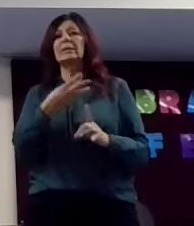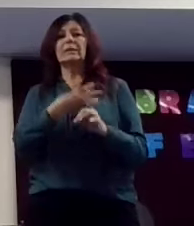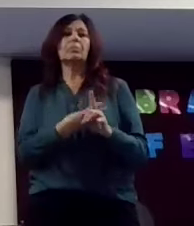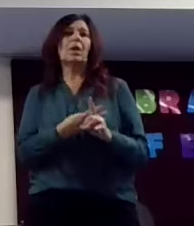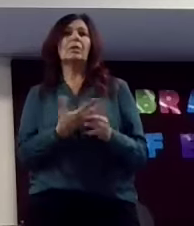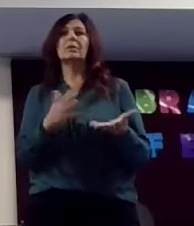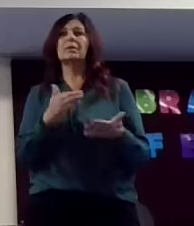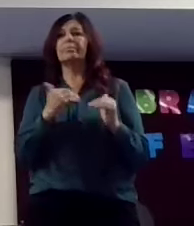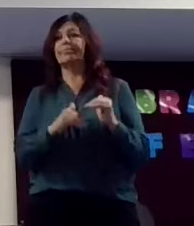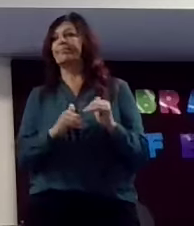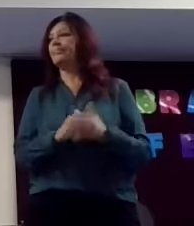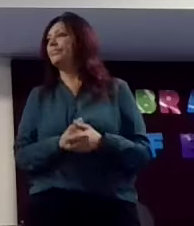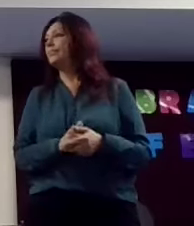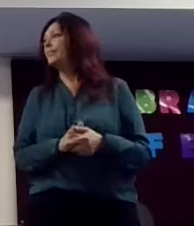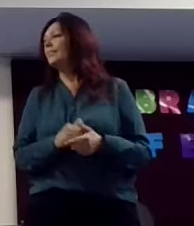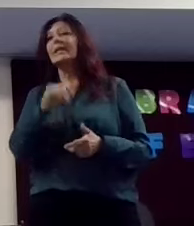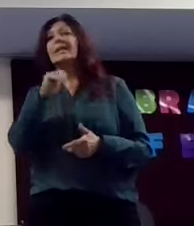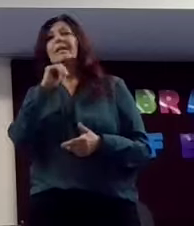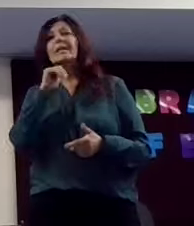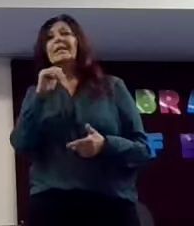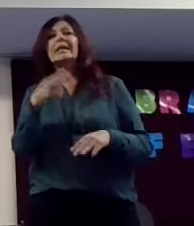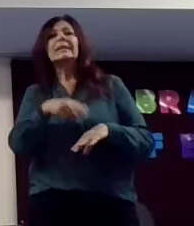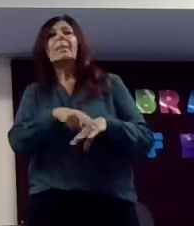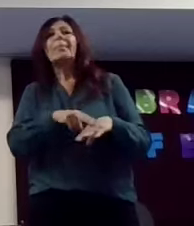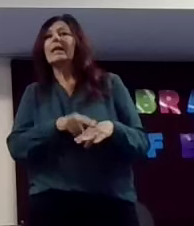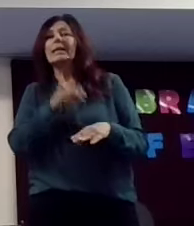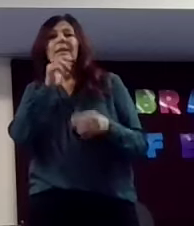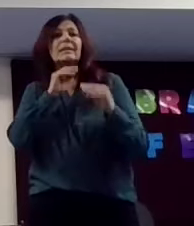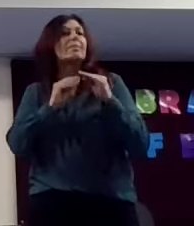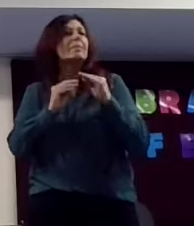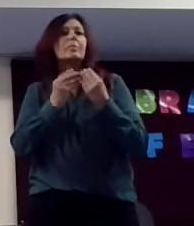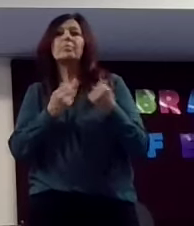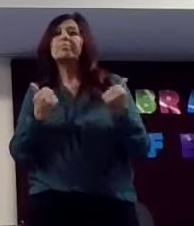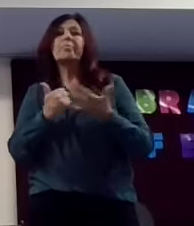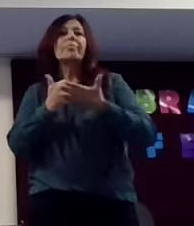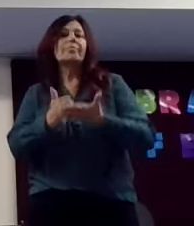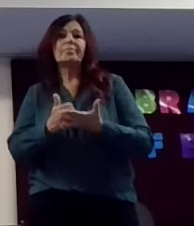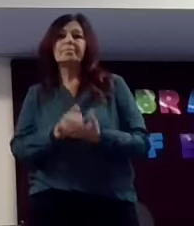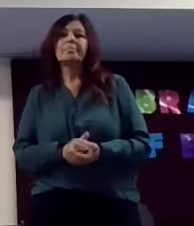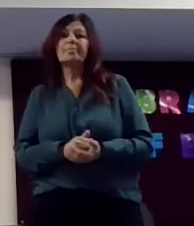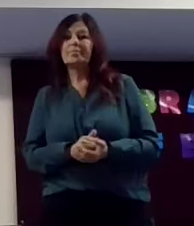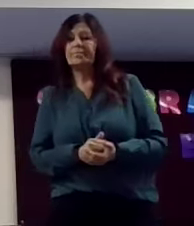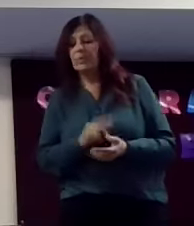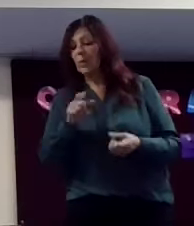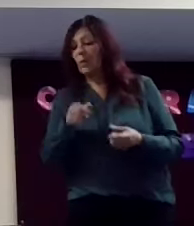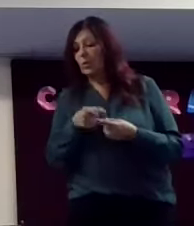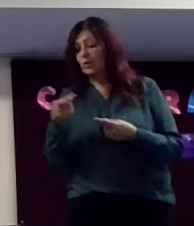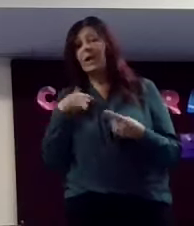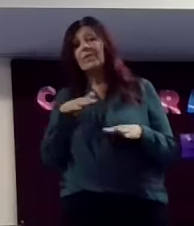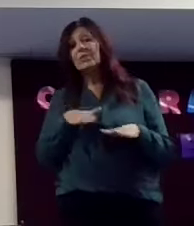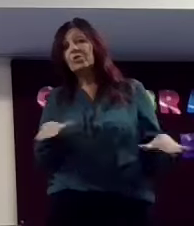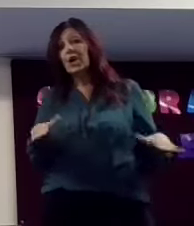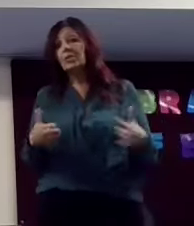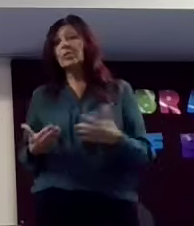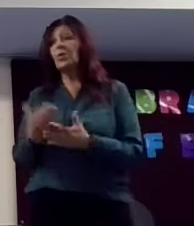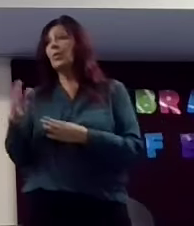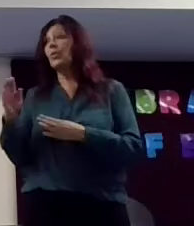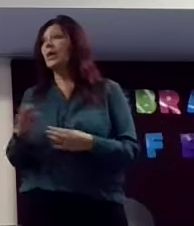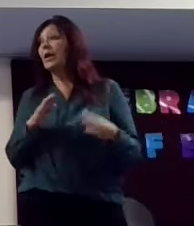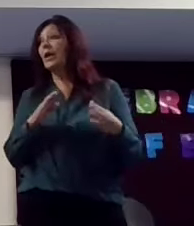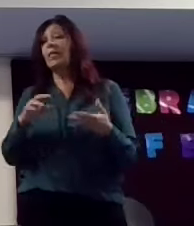around 6 months. And that's a Band-Aid. Yeah, it is, because, for some, when you got a child that's going through